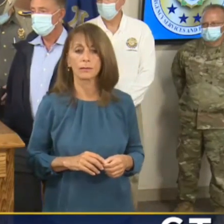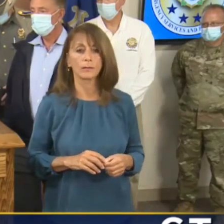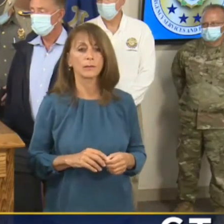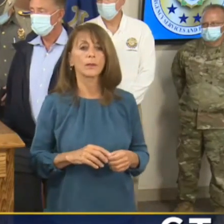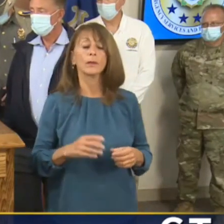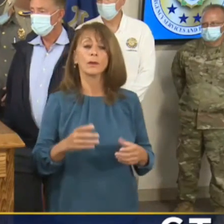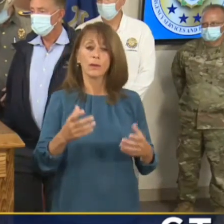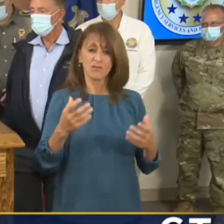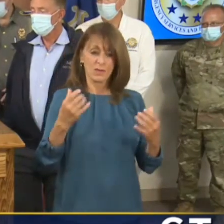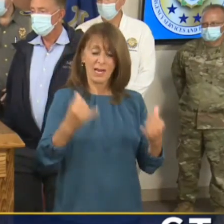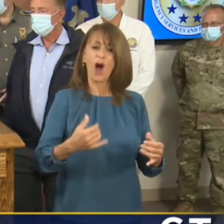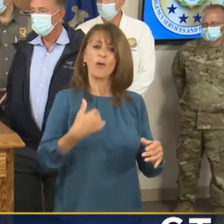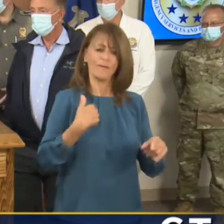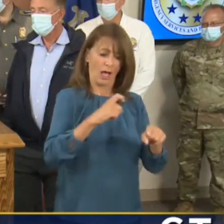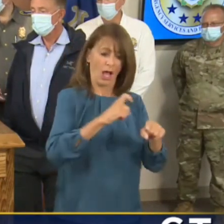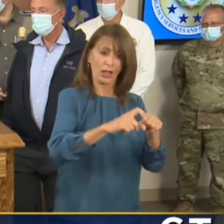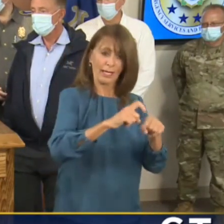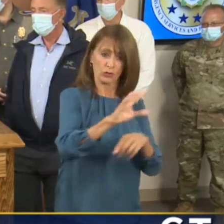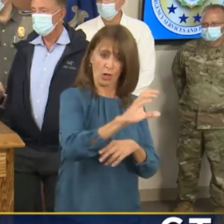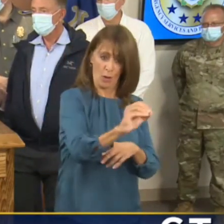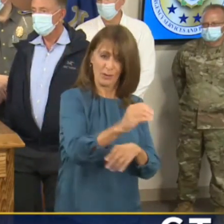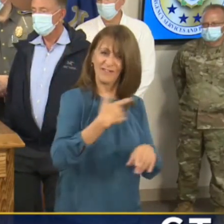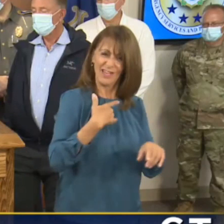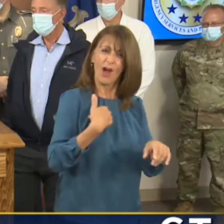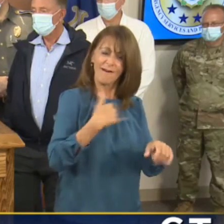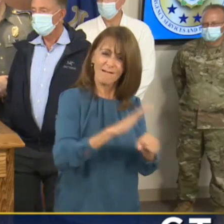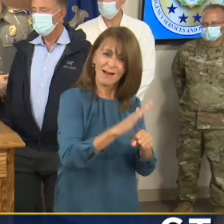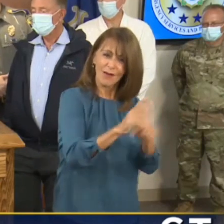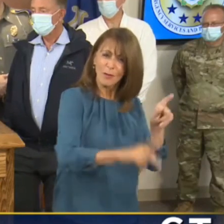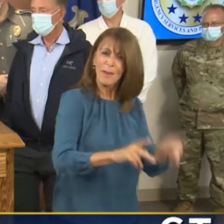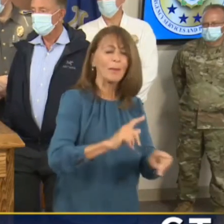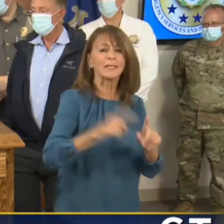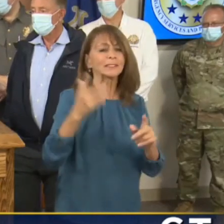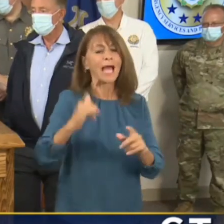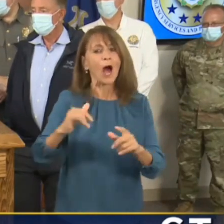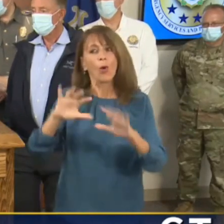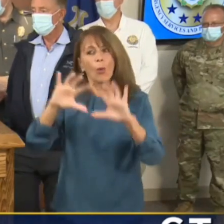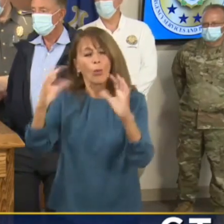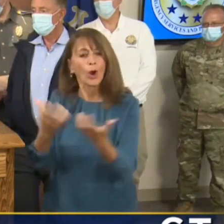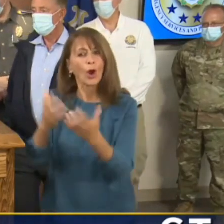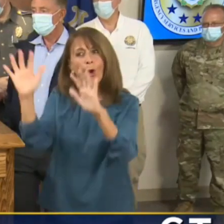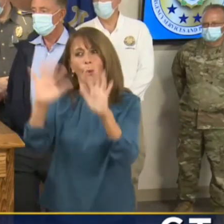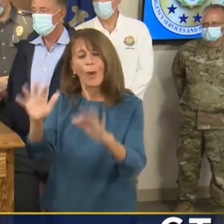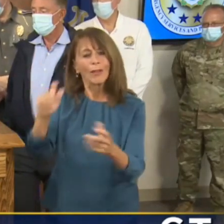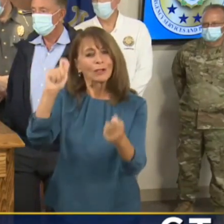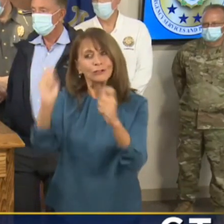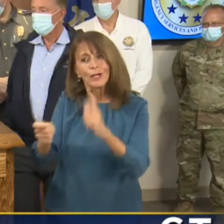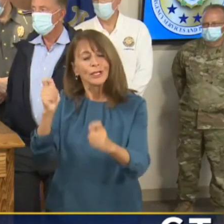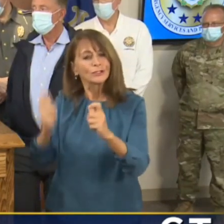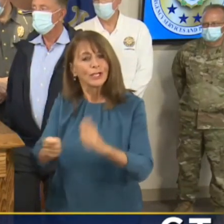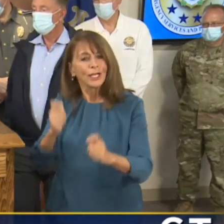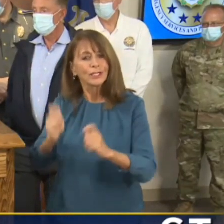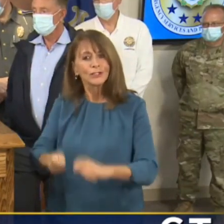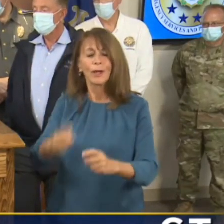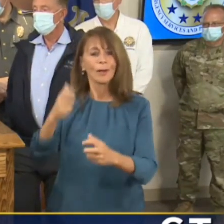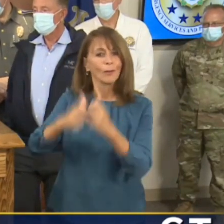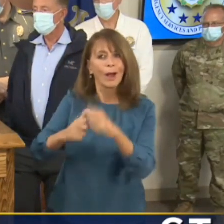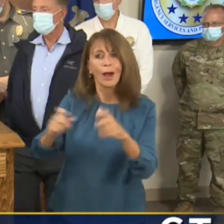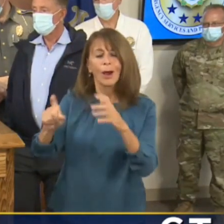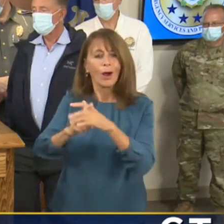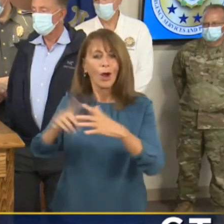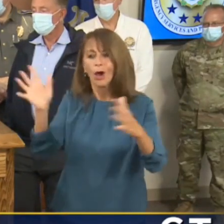change and more storms? Is it a possibility that utilities should bear more risk than the consumers are